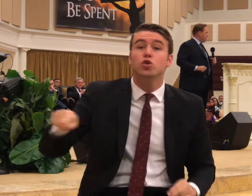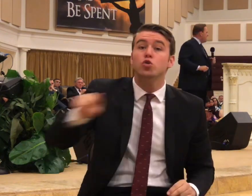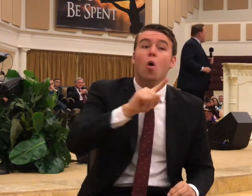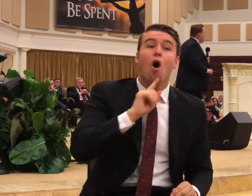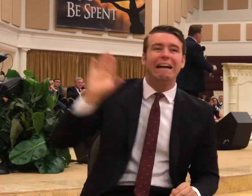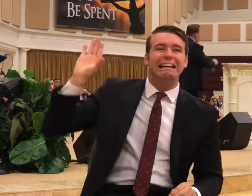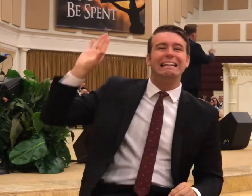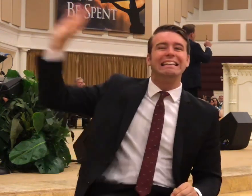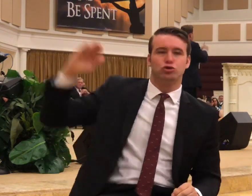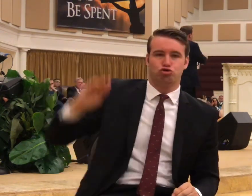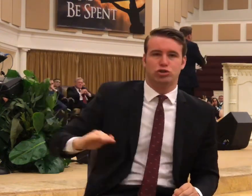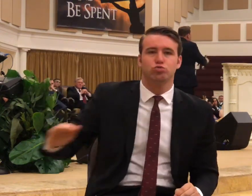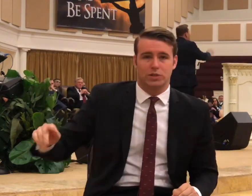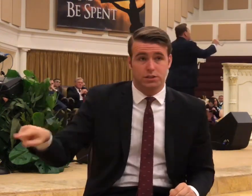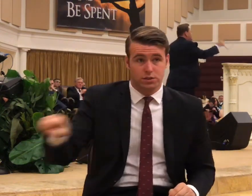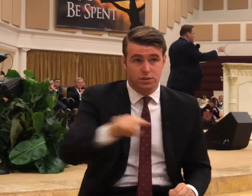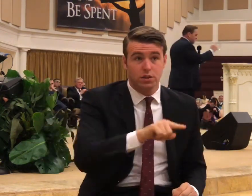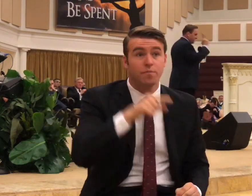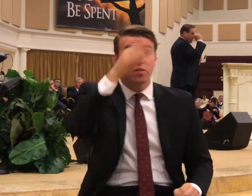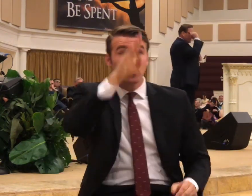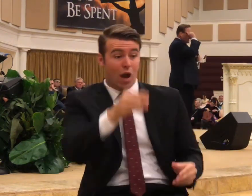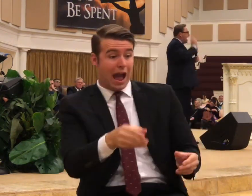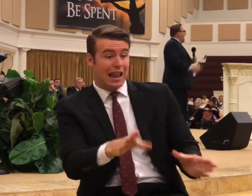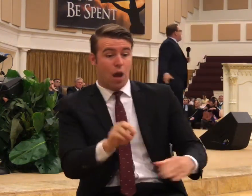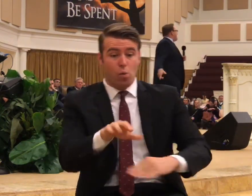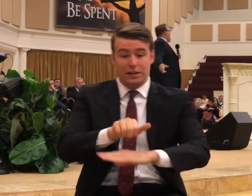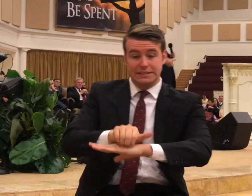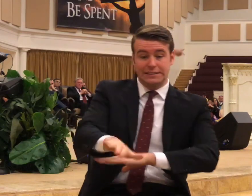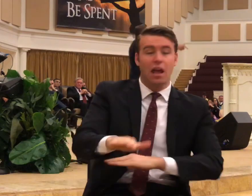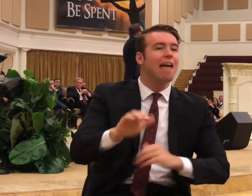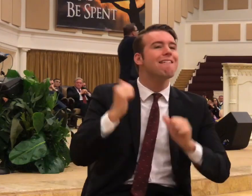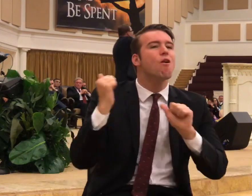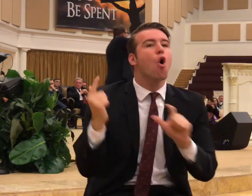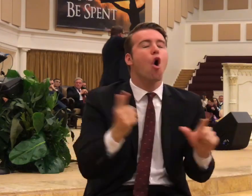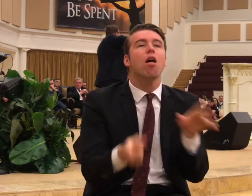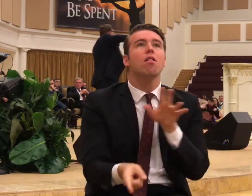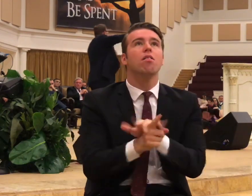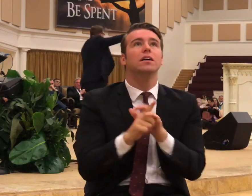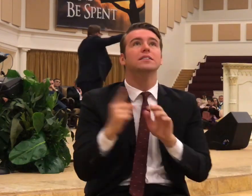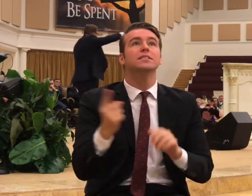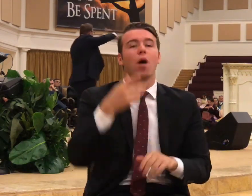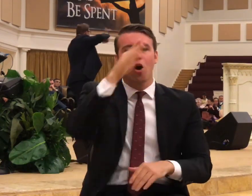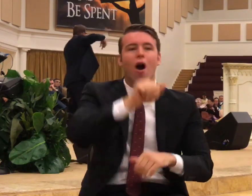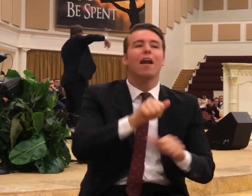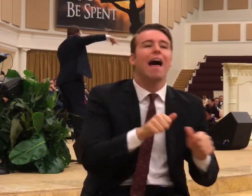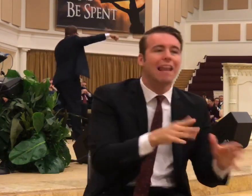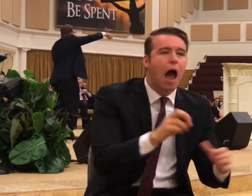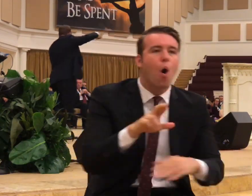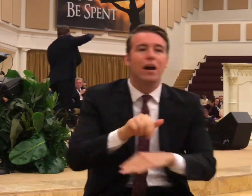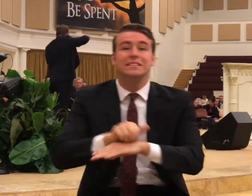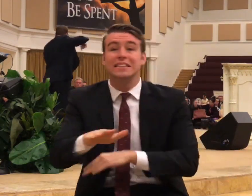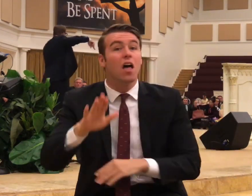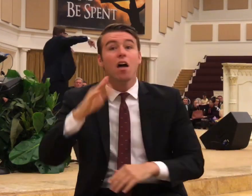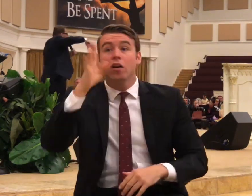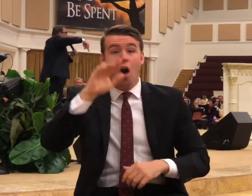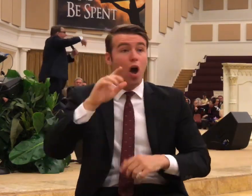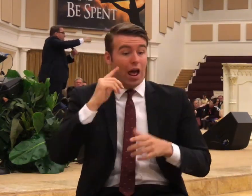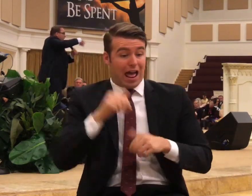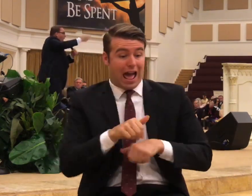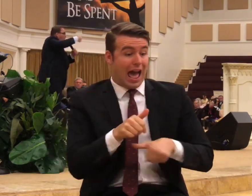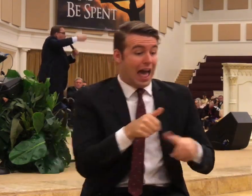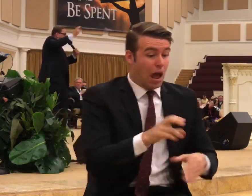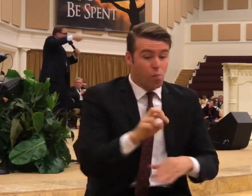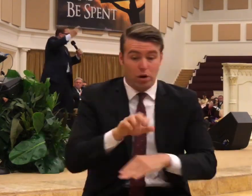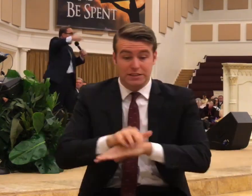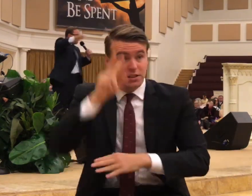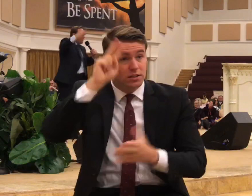God. He either allowed it or sent it. And behold, all things work together for the call. Those that love the Lord,